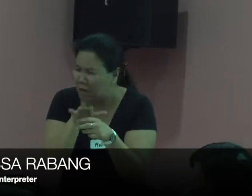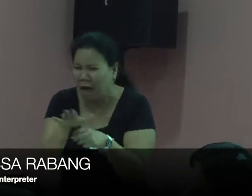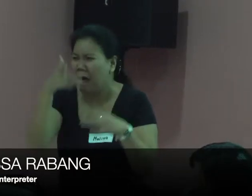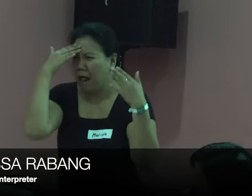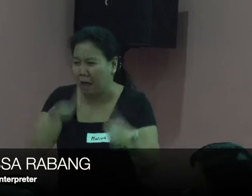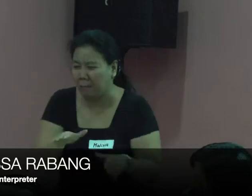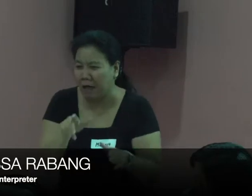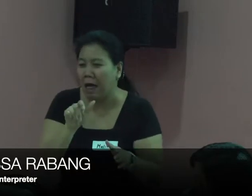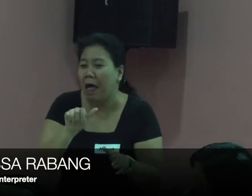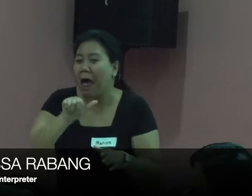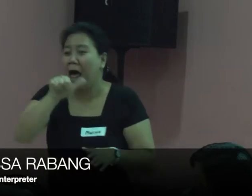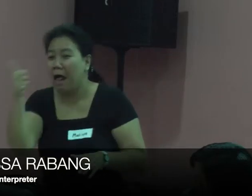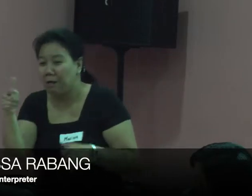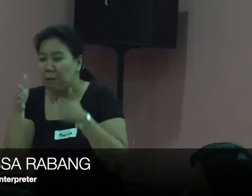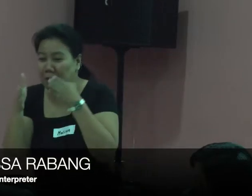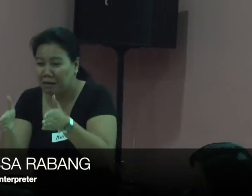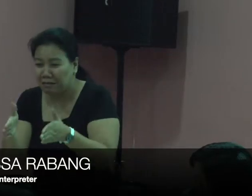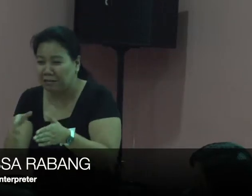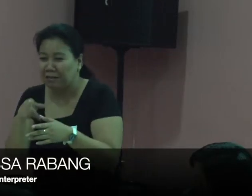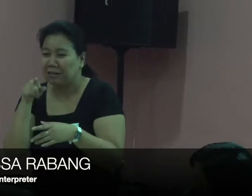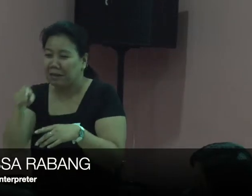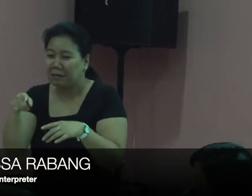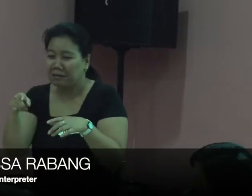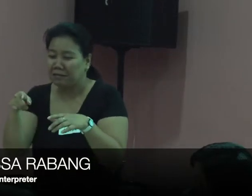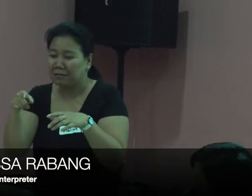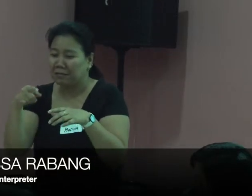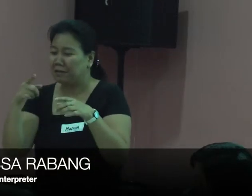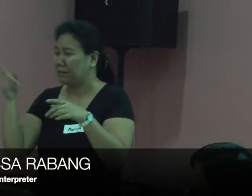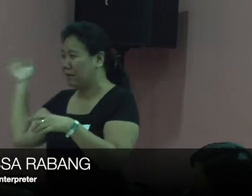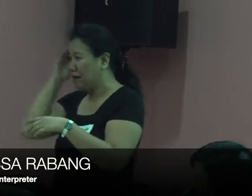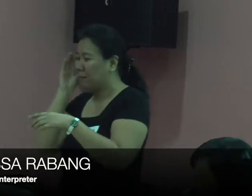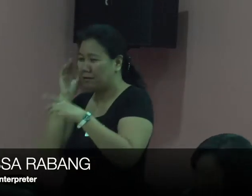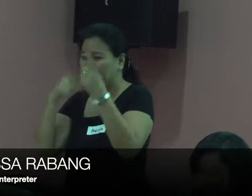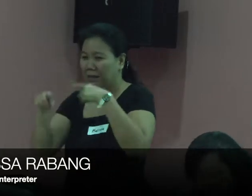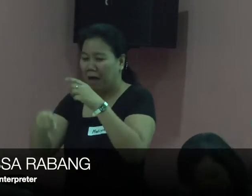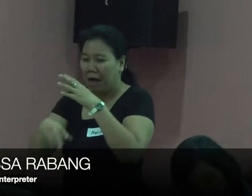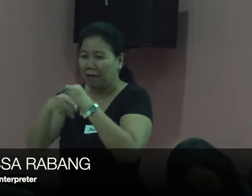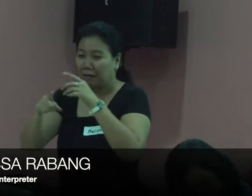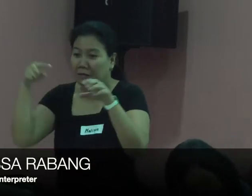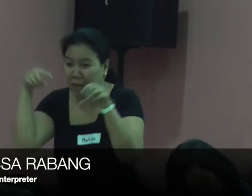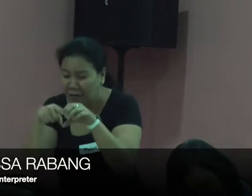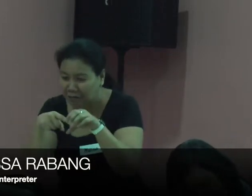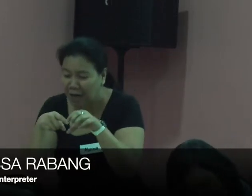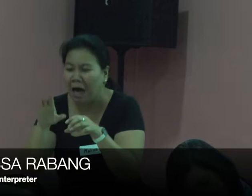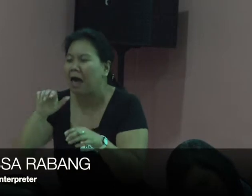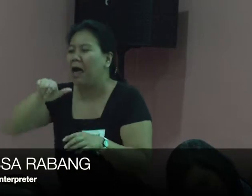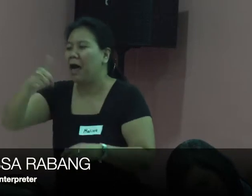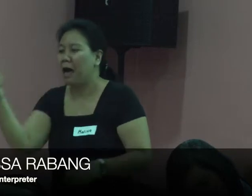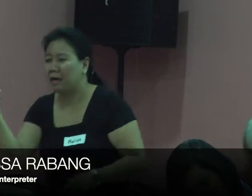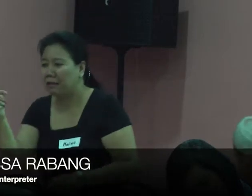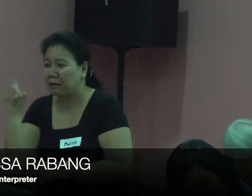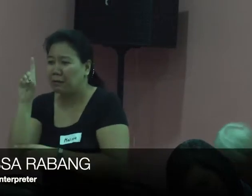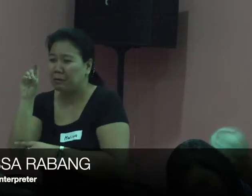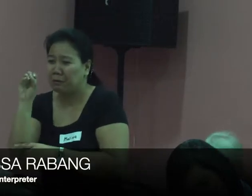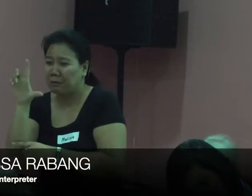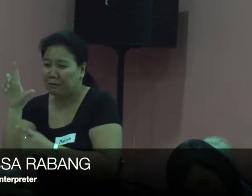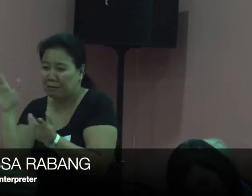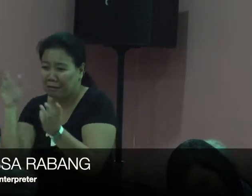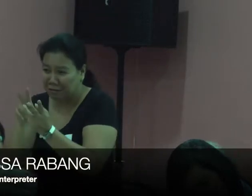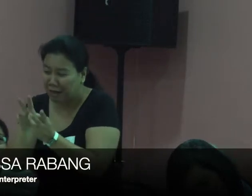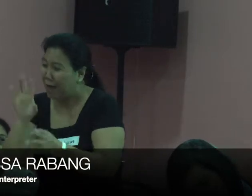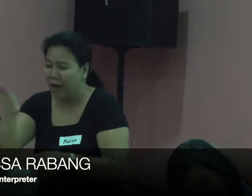signing, and then trying to sign it formally, hindi maintindihan, and then sabi nga ni Lisa, mag-a-add ka